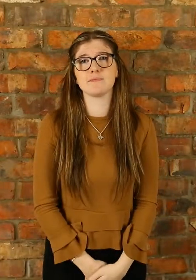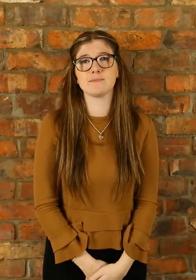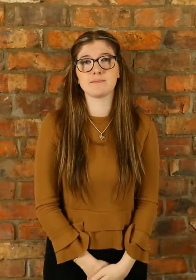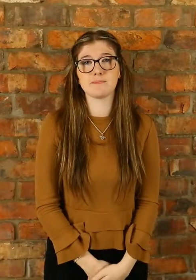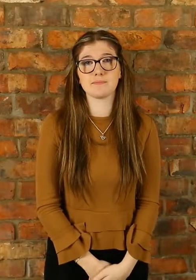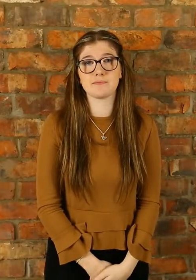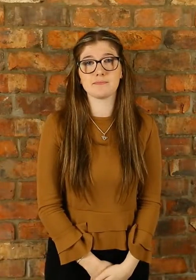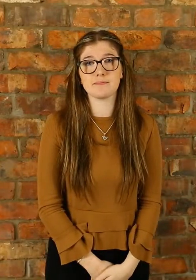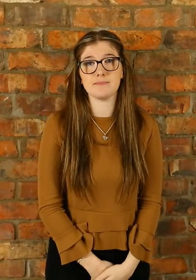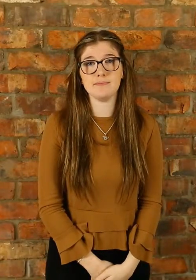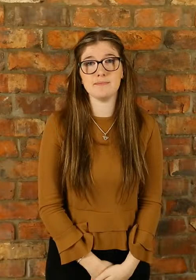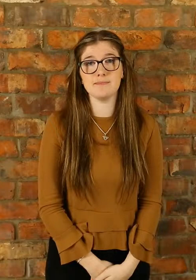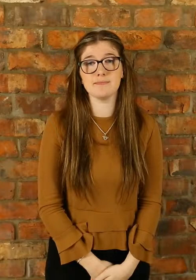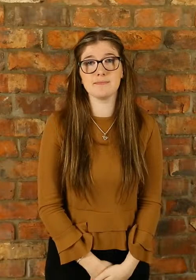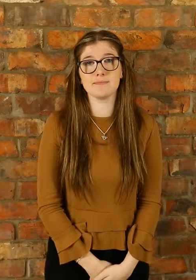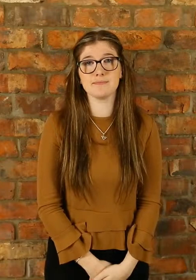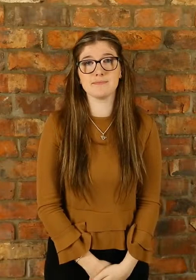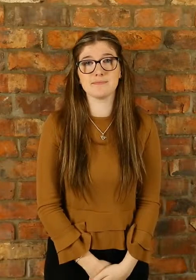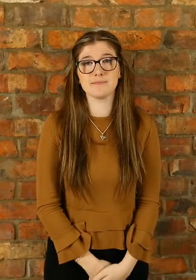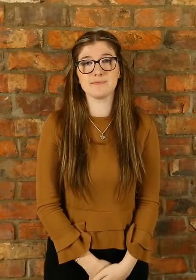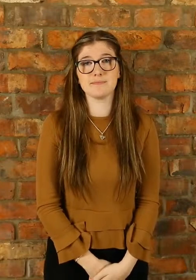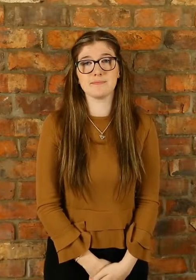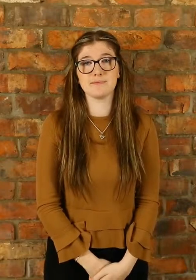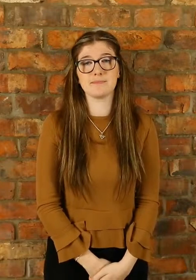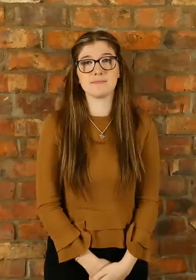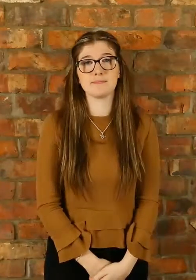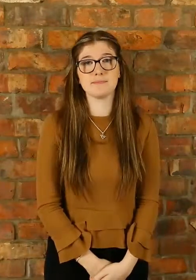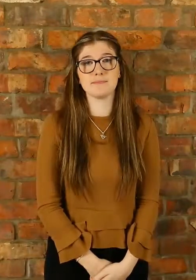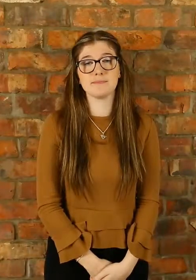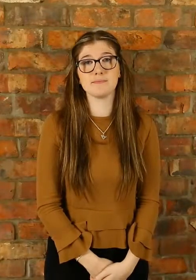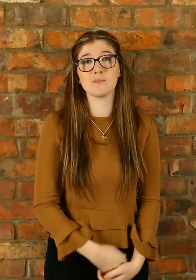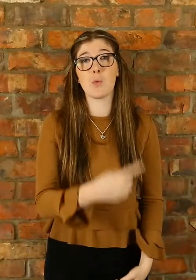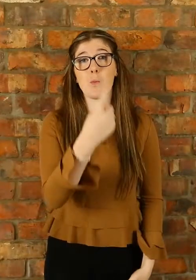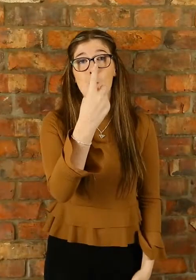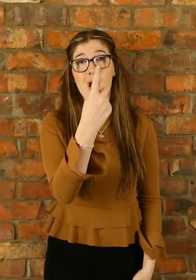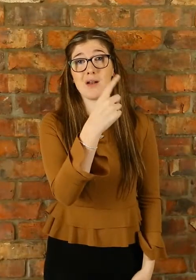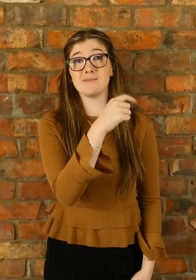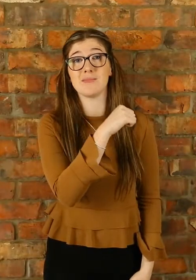1,000 interpreters in the UK, so not many.